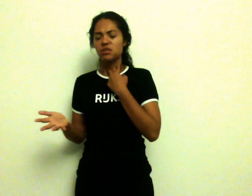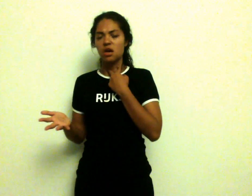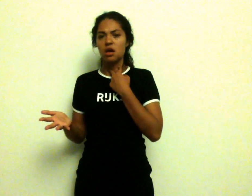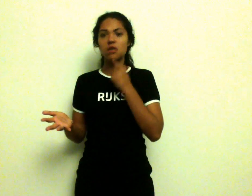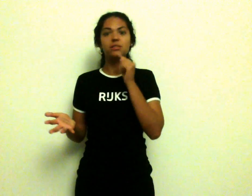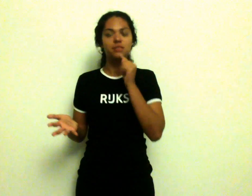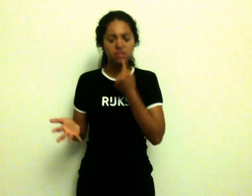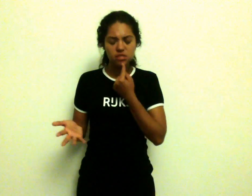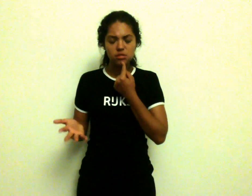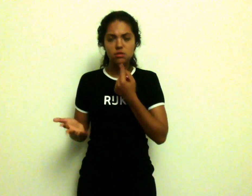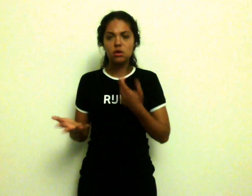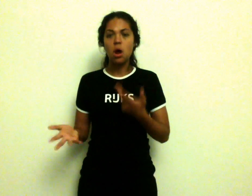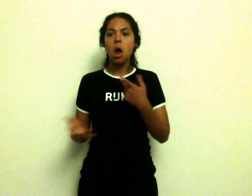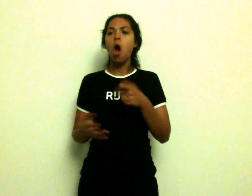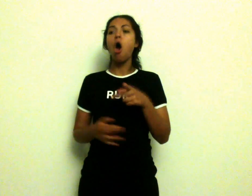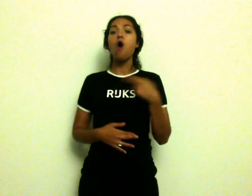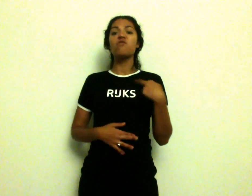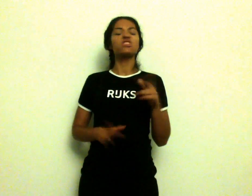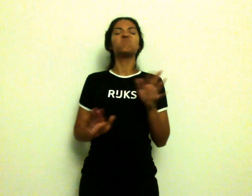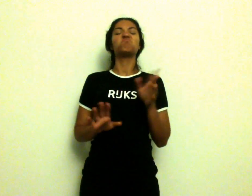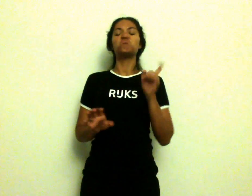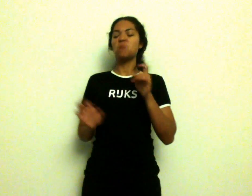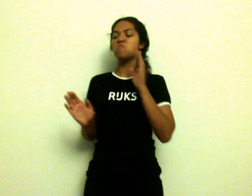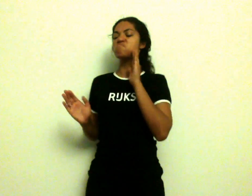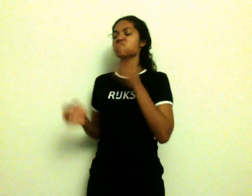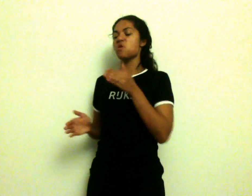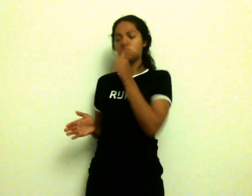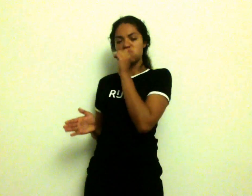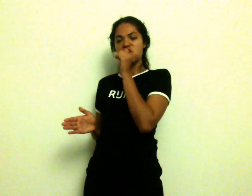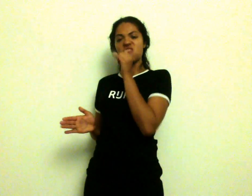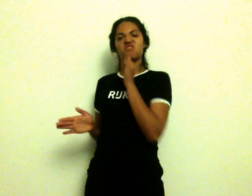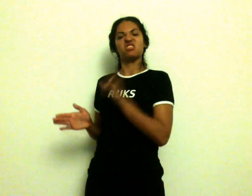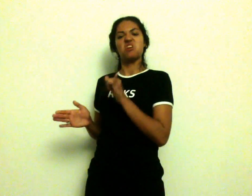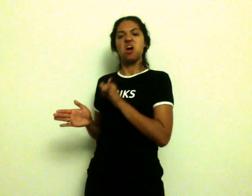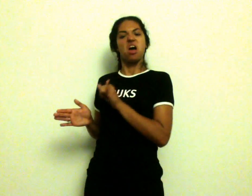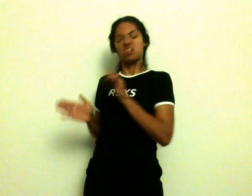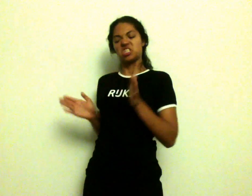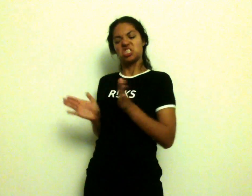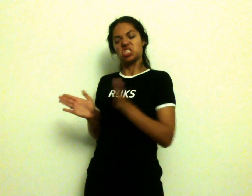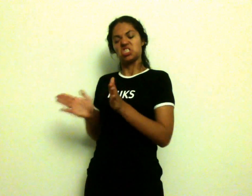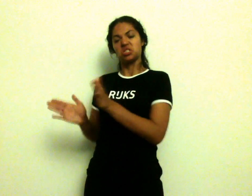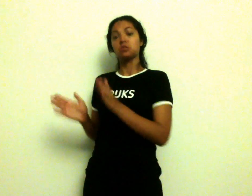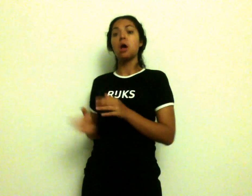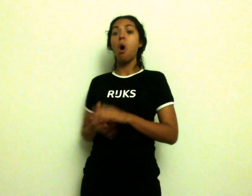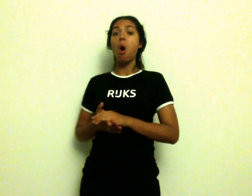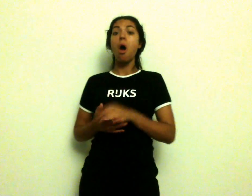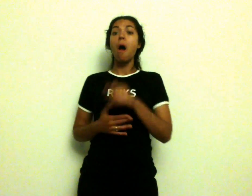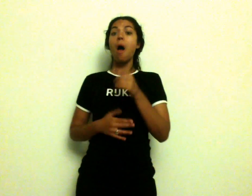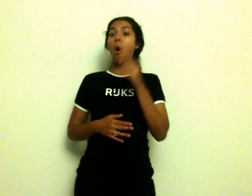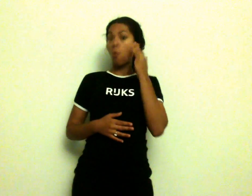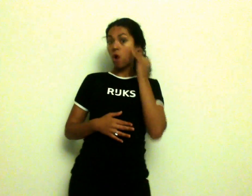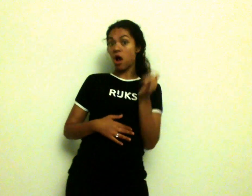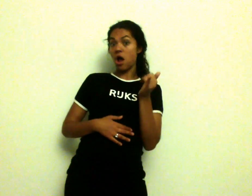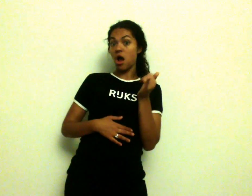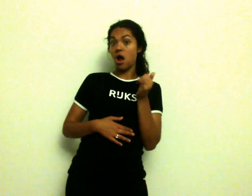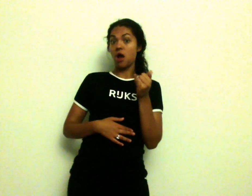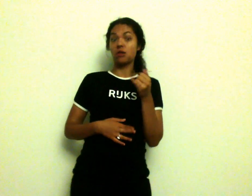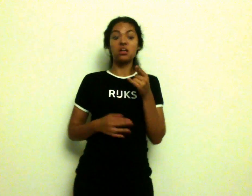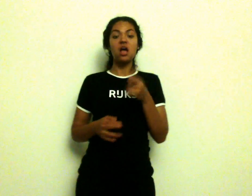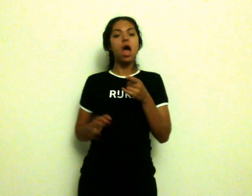religion private. Keep your religion in your private world. And privatization is compelling of all